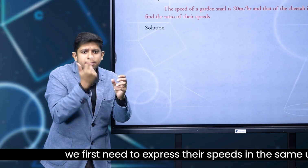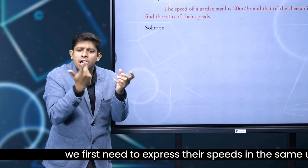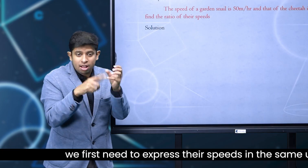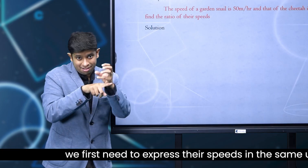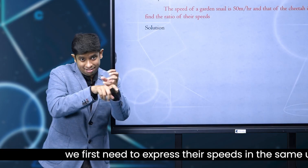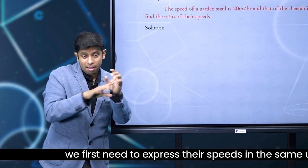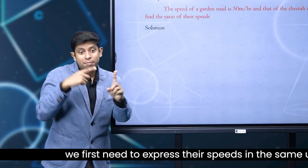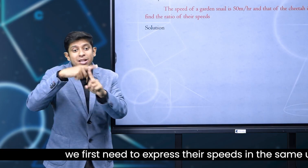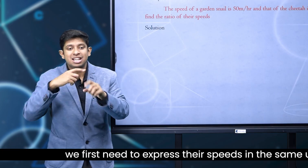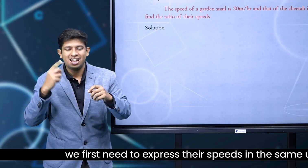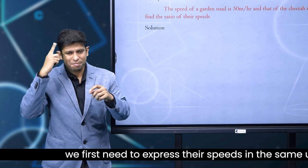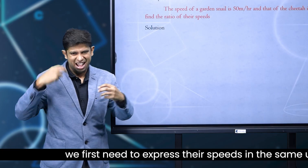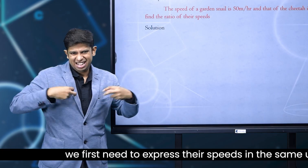their speeds in the same unit.